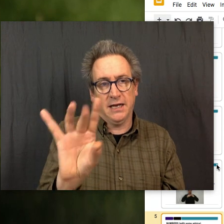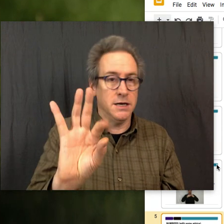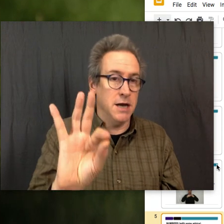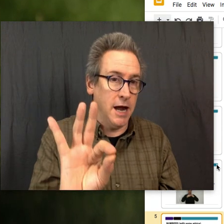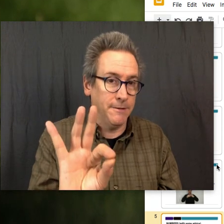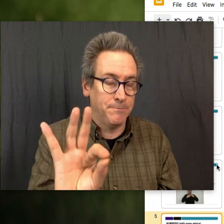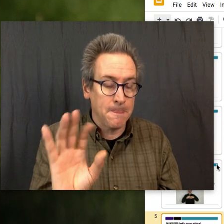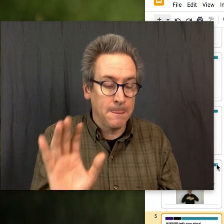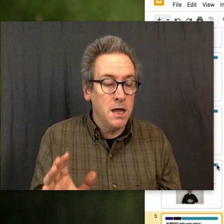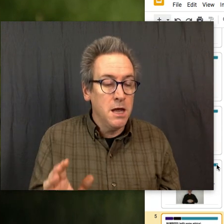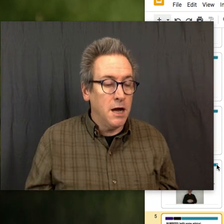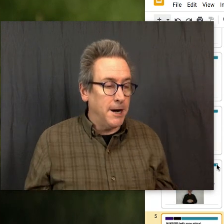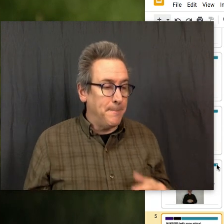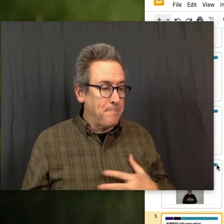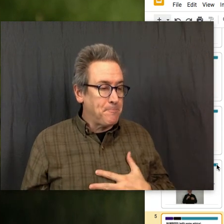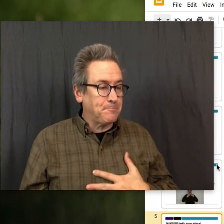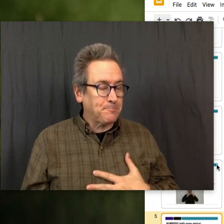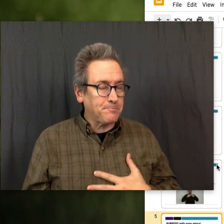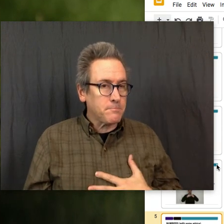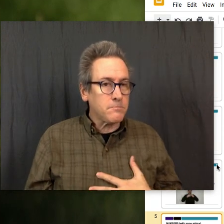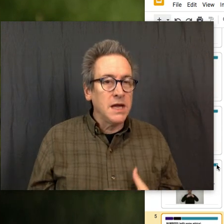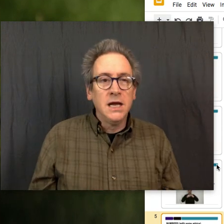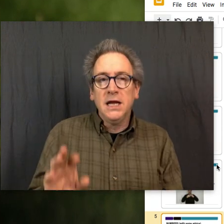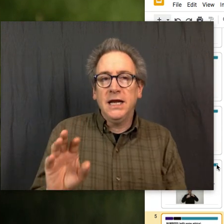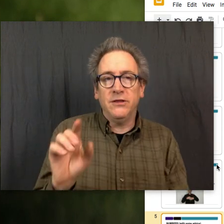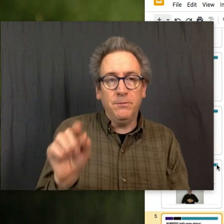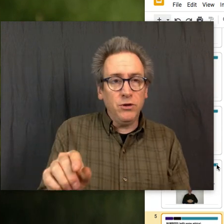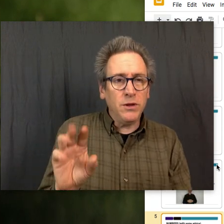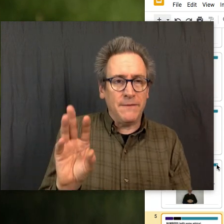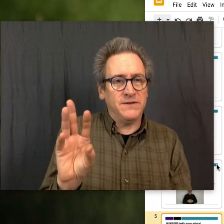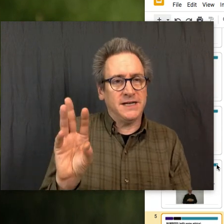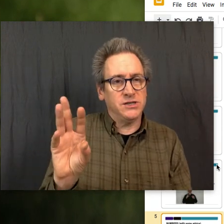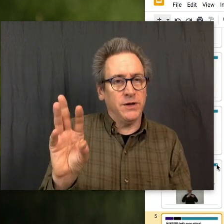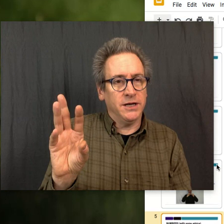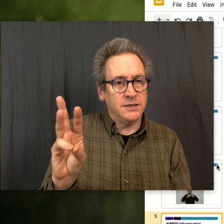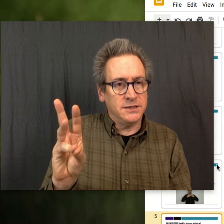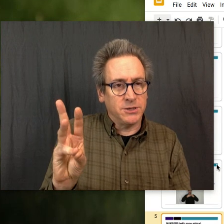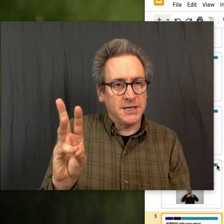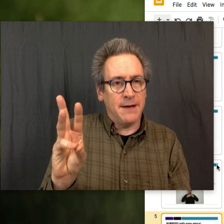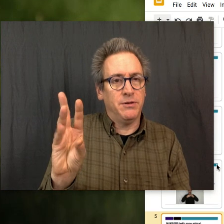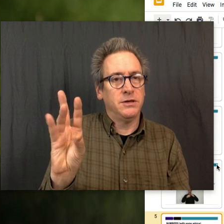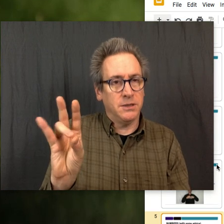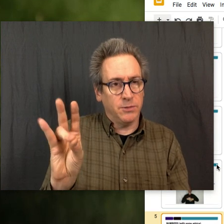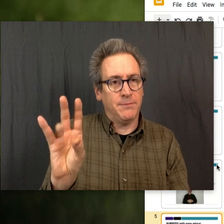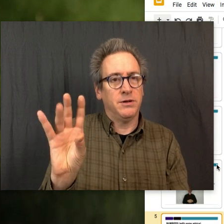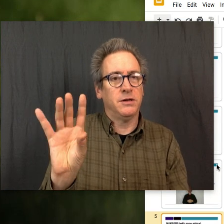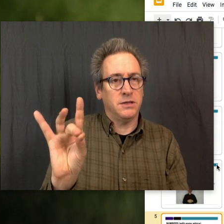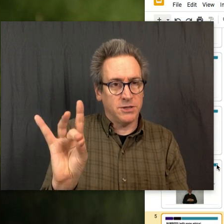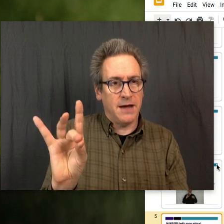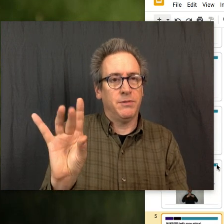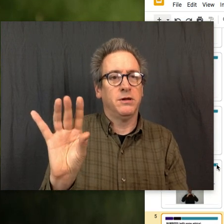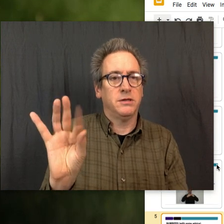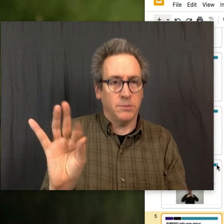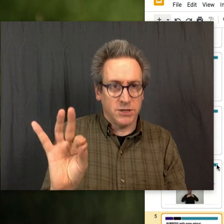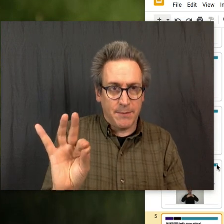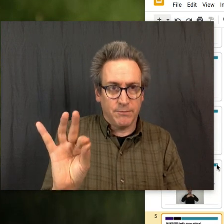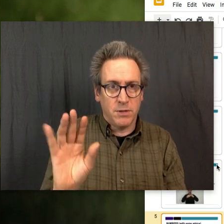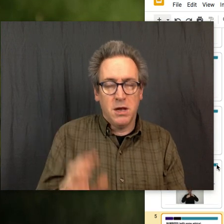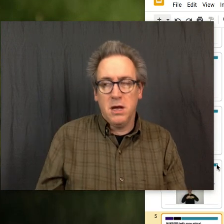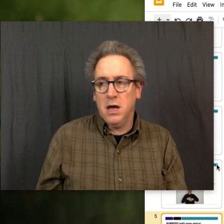8, 9. The book will emphasize going double tap, double tap, double tap,